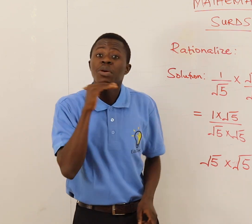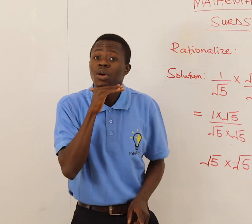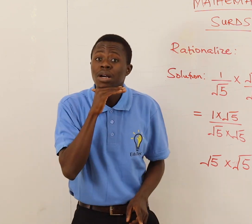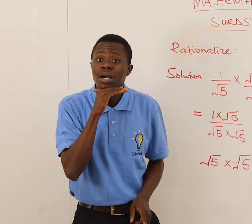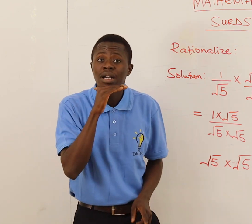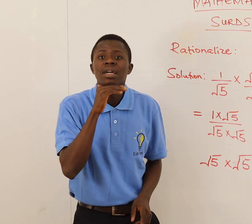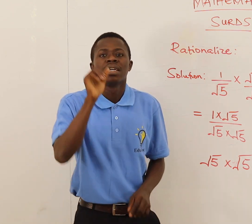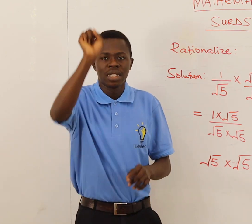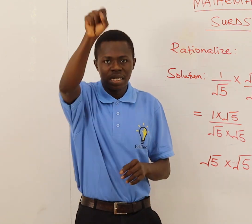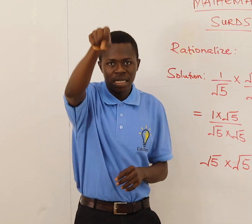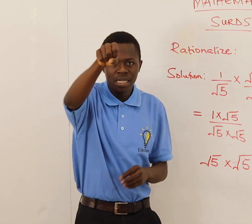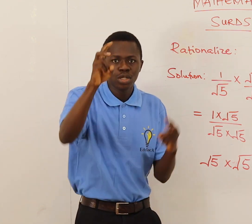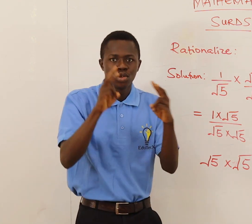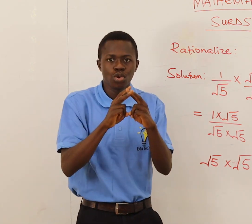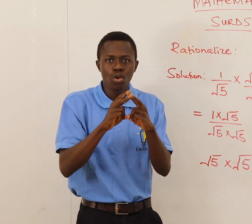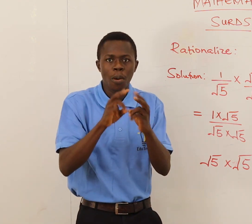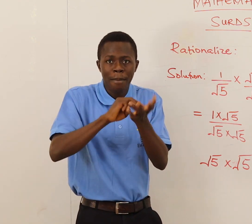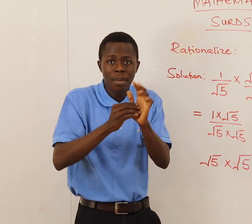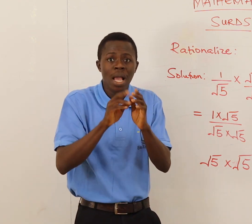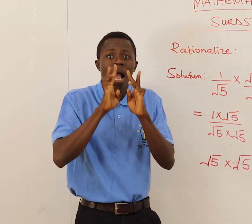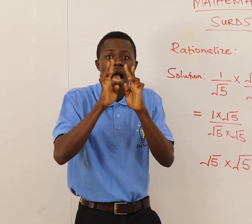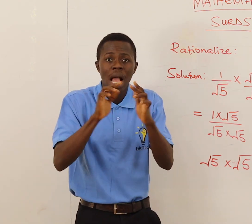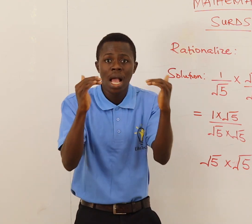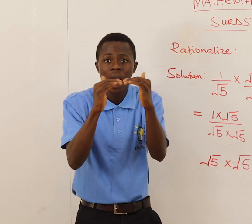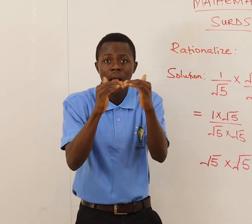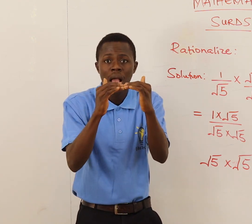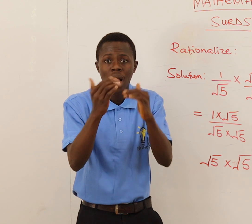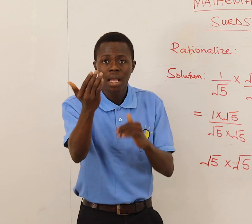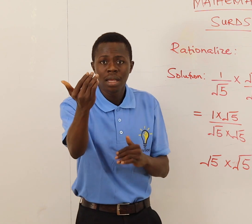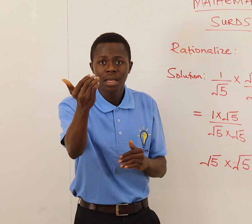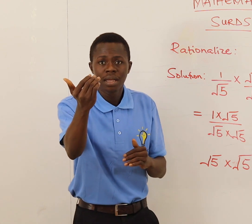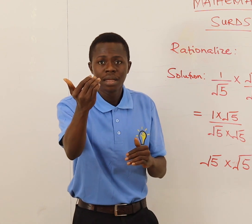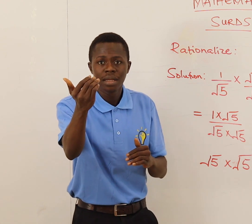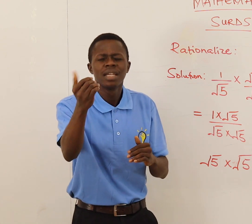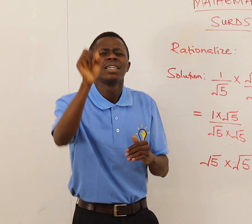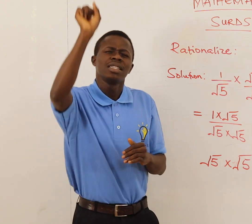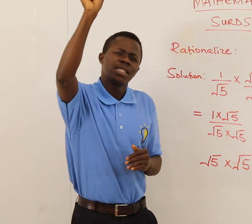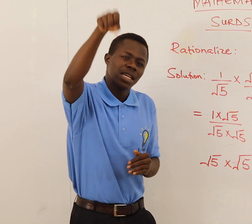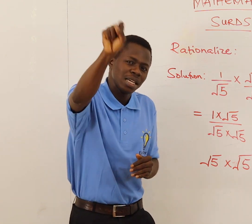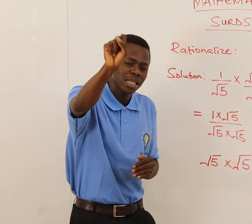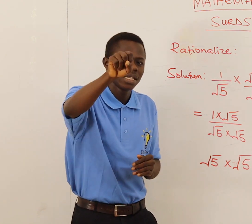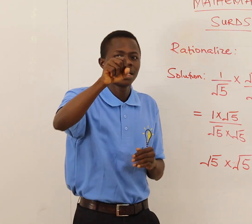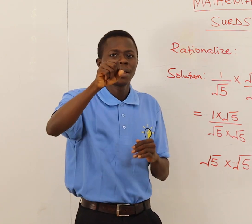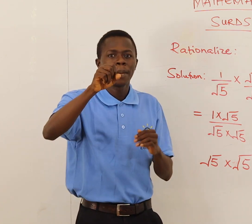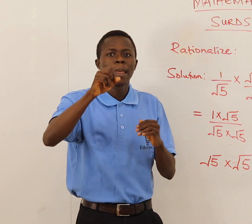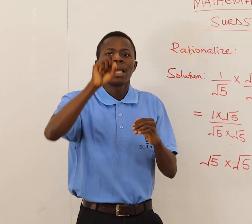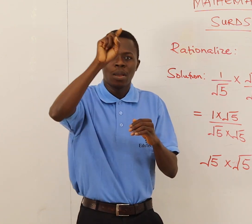So with this one, we realize that they are the same sets. So this means that our answer will be equal